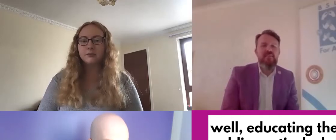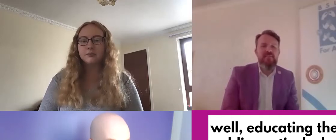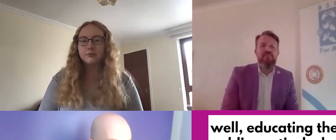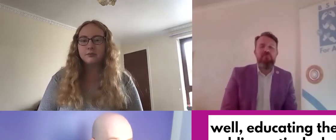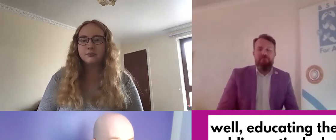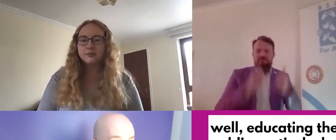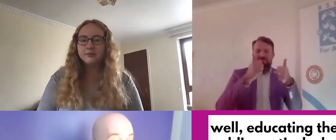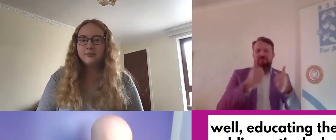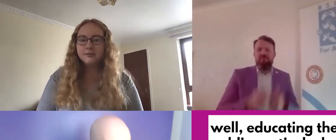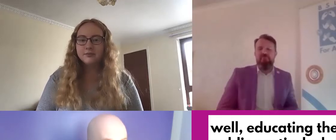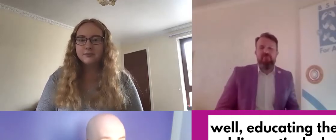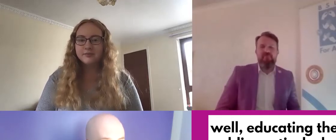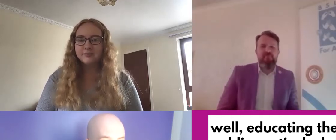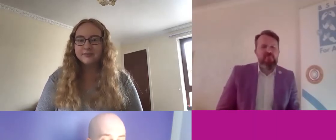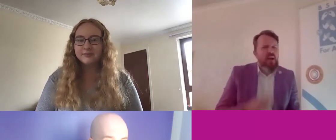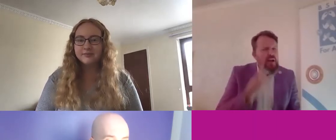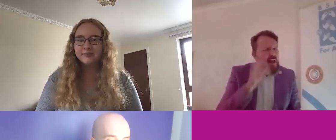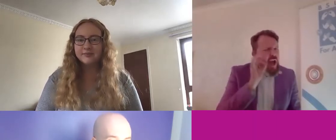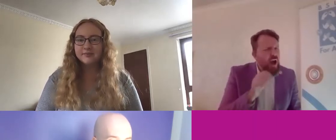Education of the public particularly.